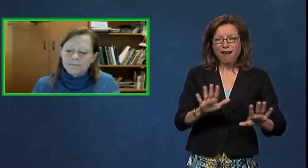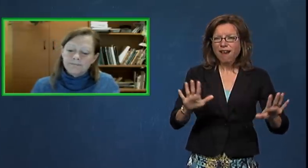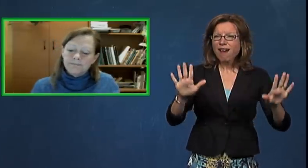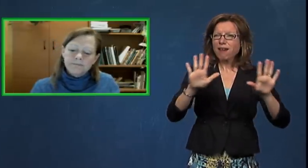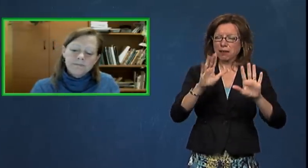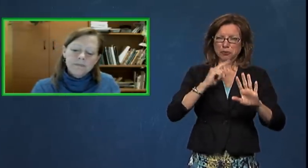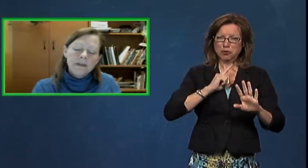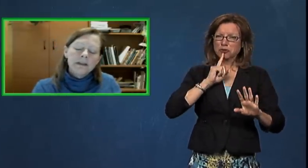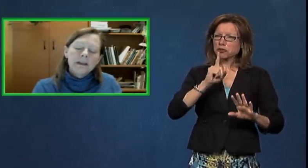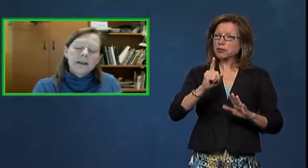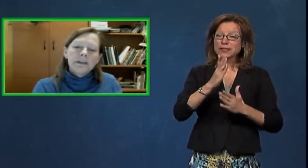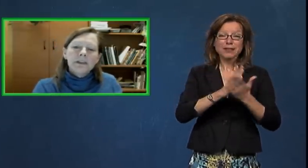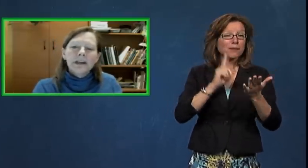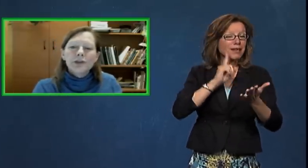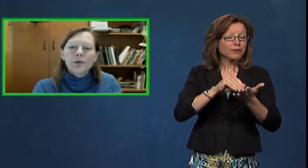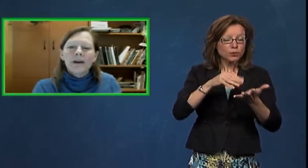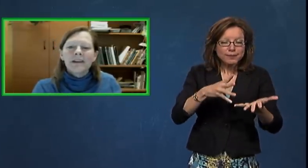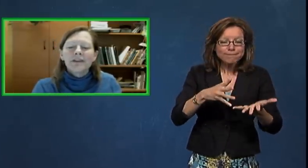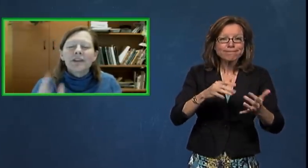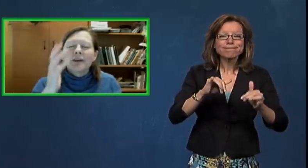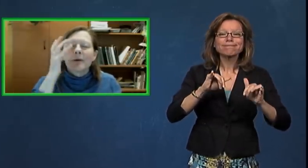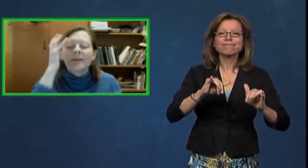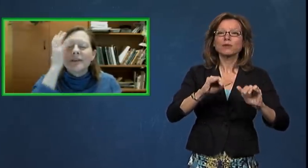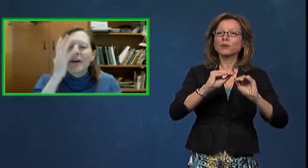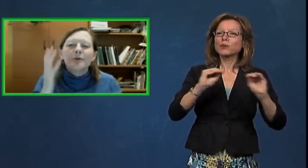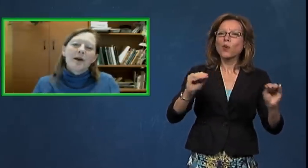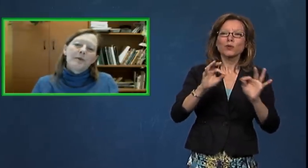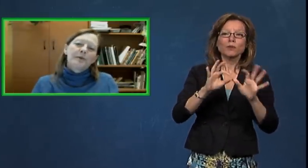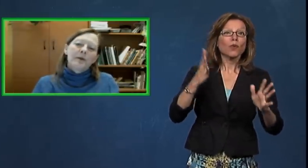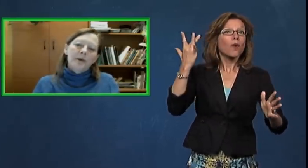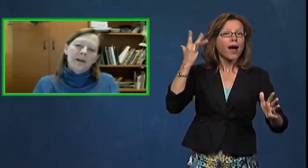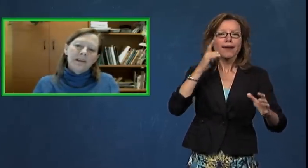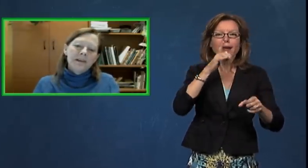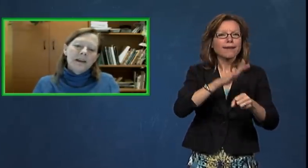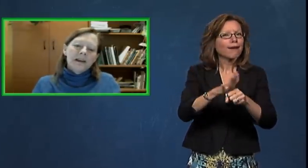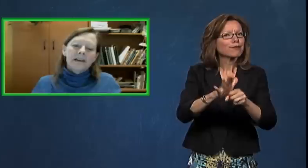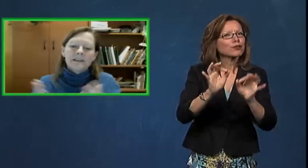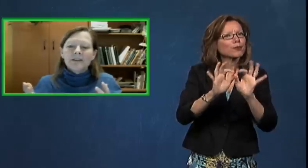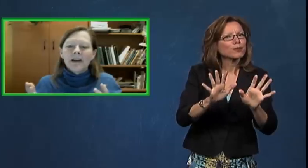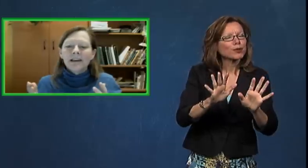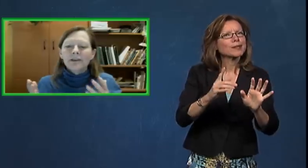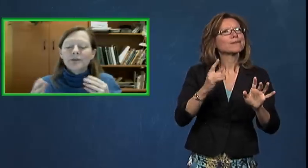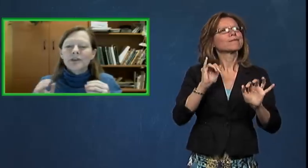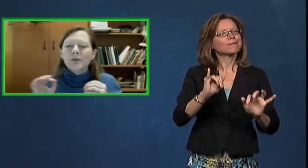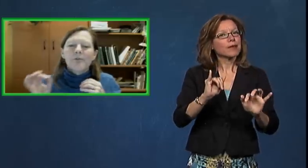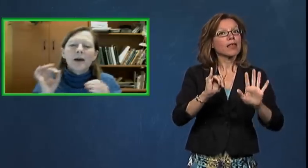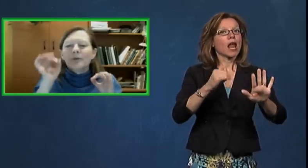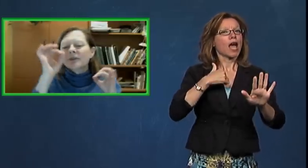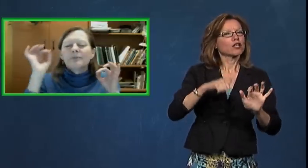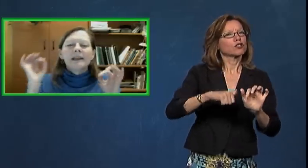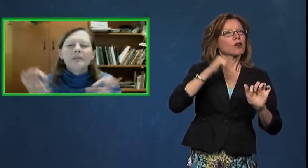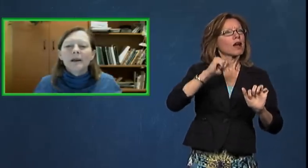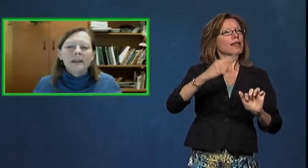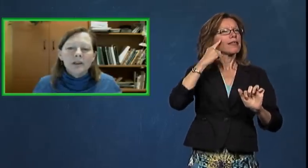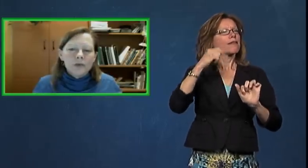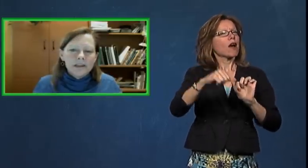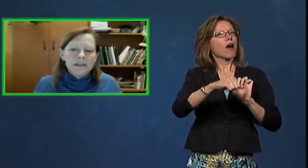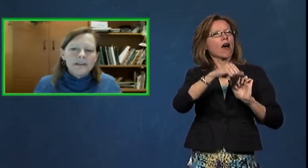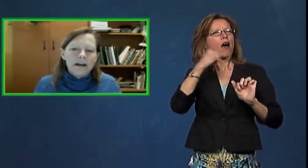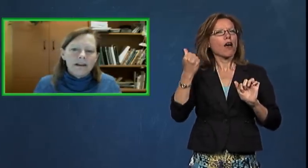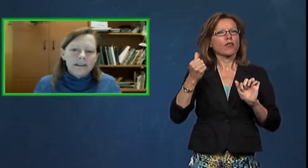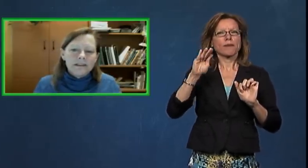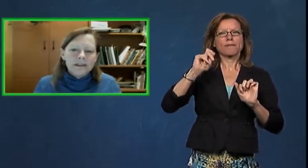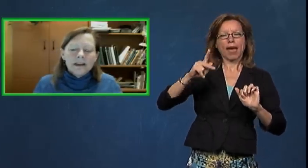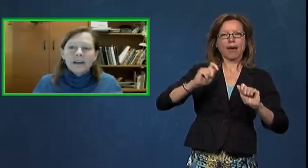day. Then I try to think about another map in my mind. And on slide 8, you see a map with many, many